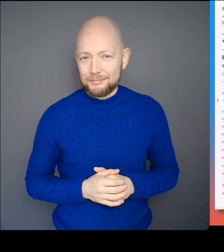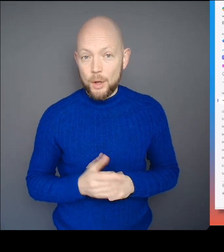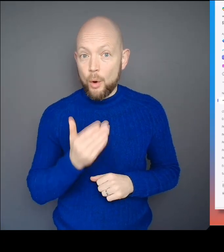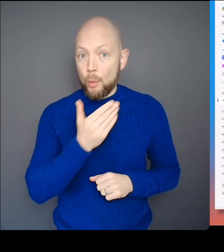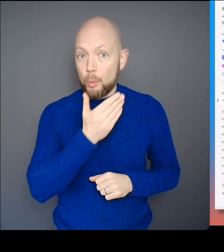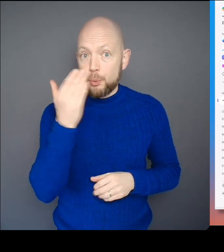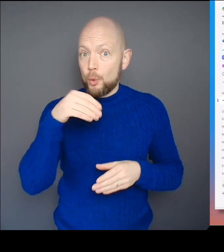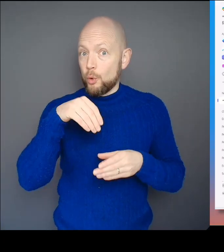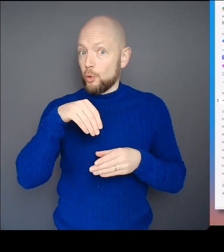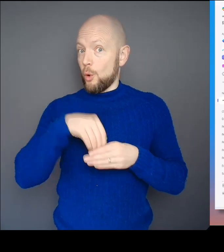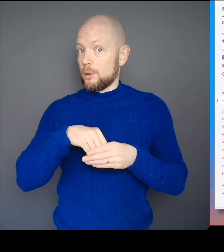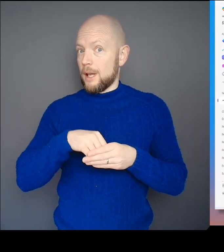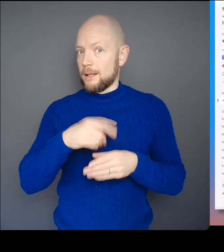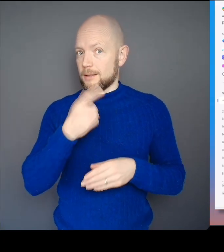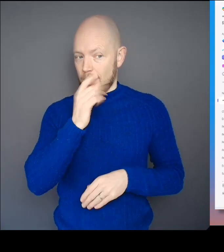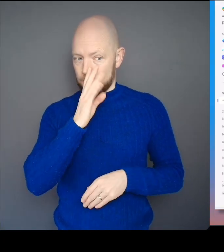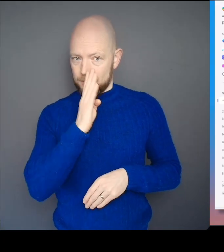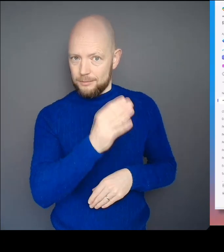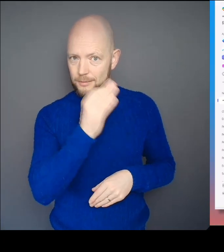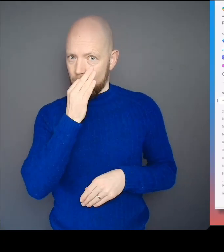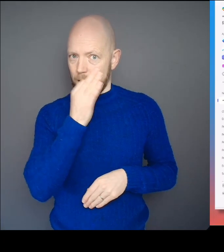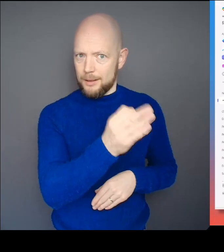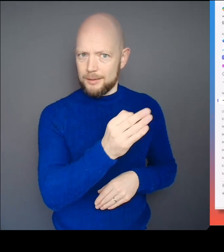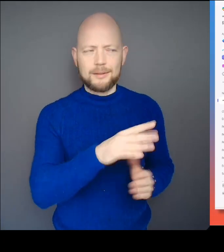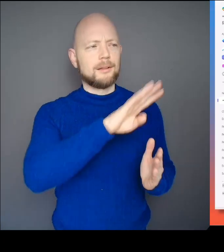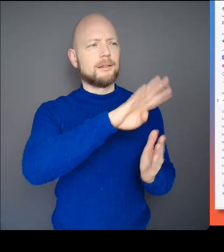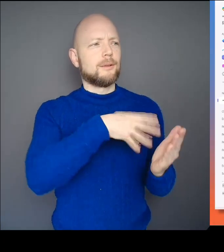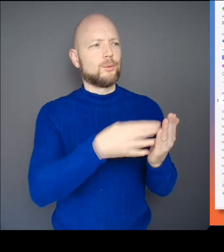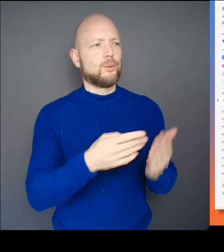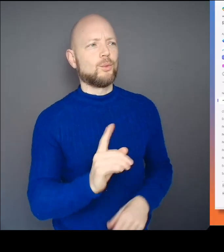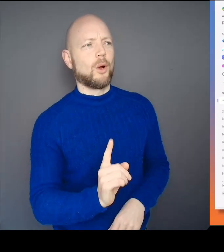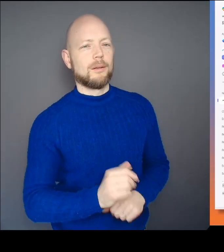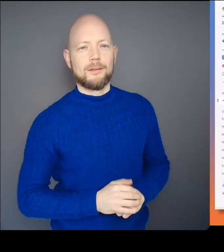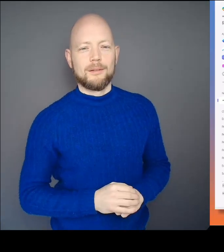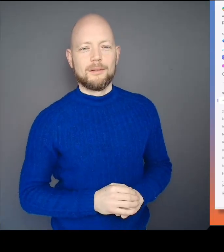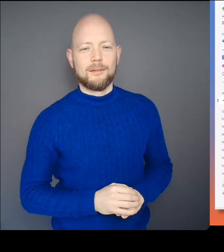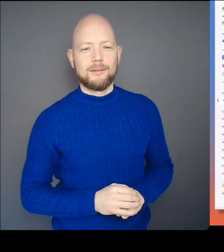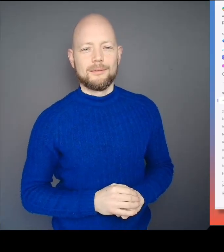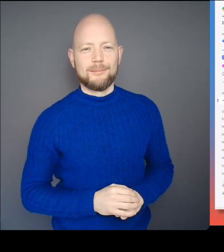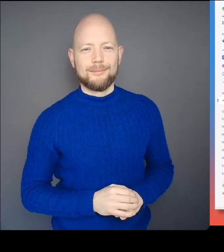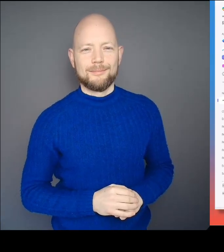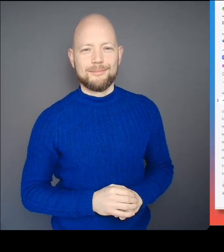any of that other context, say, what is the schedule?